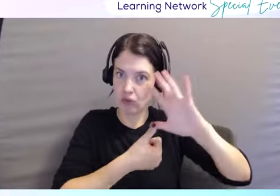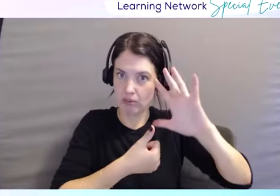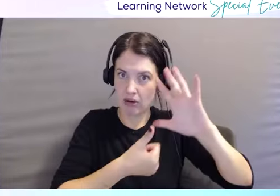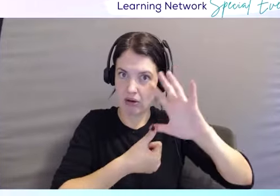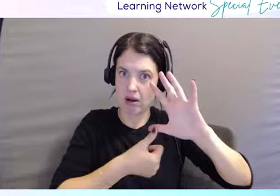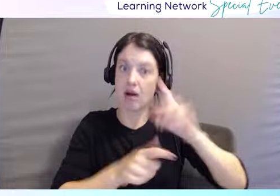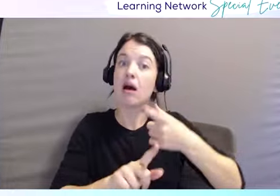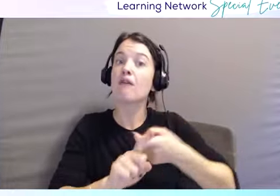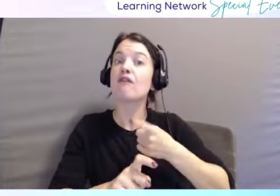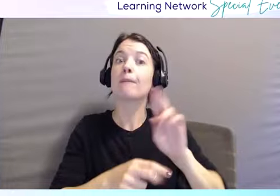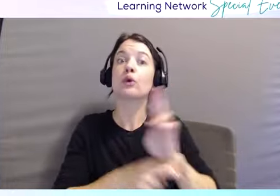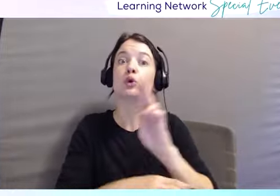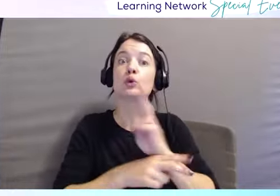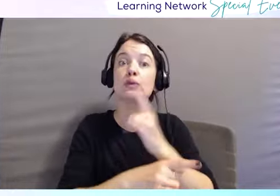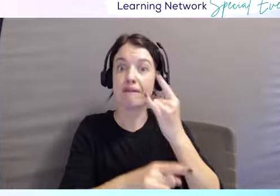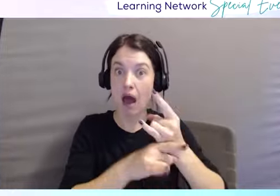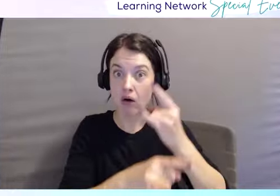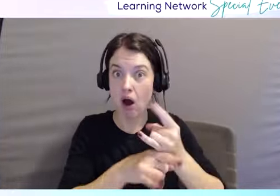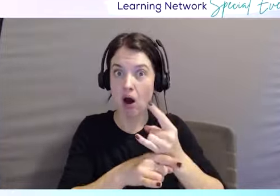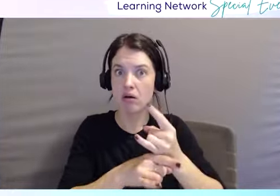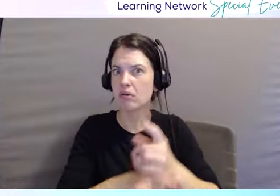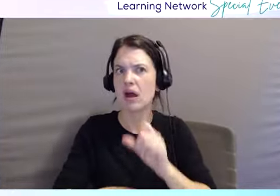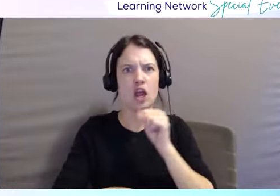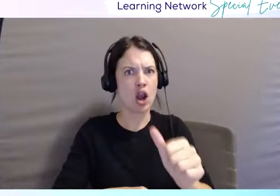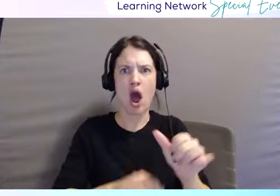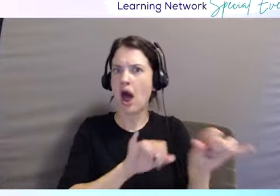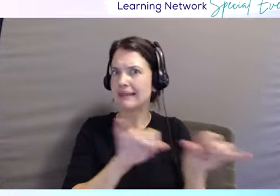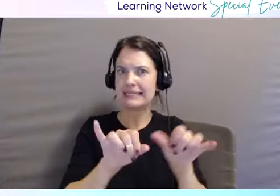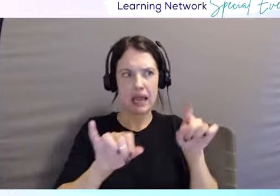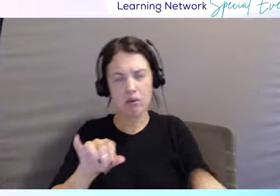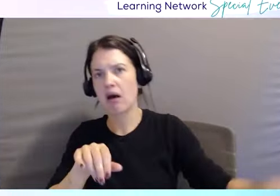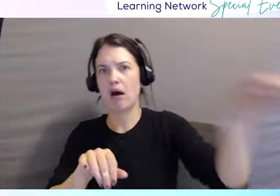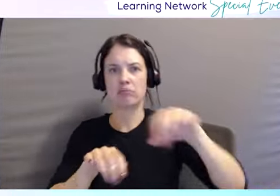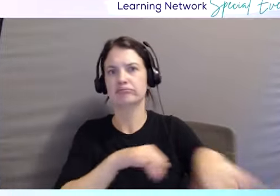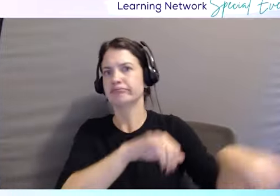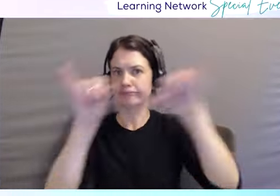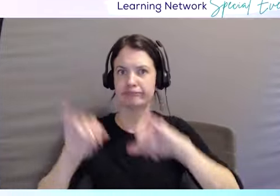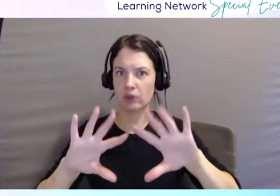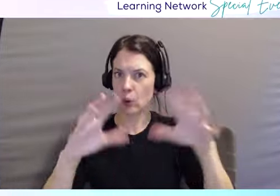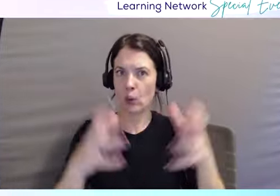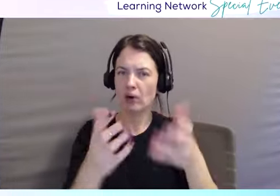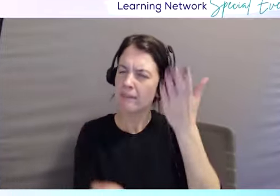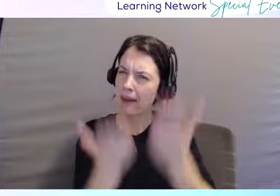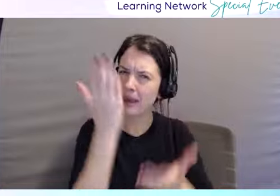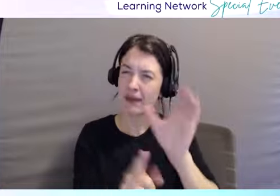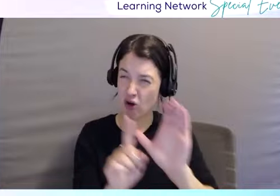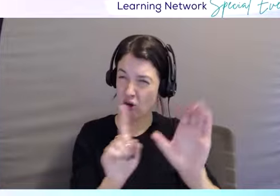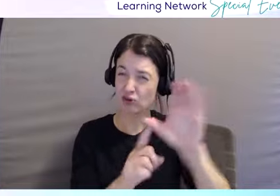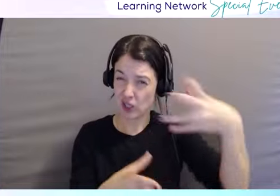is not actually consistent across the globe, that perhaps there's a cultural element that plays a role. Do you think that